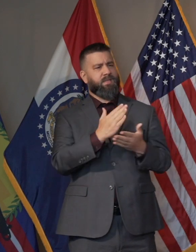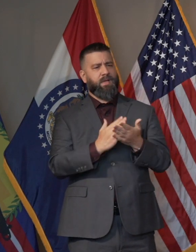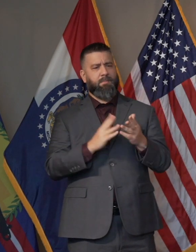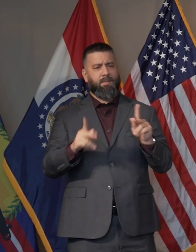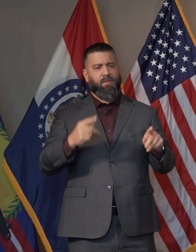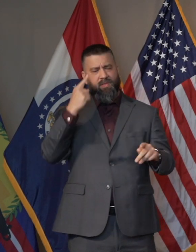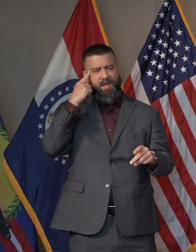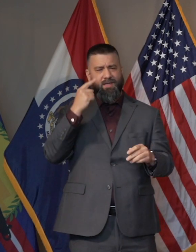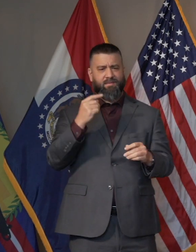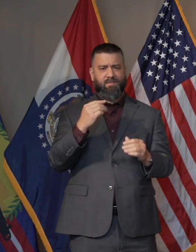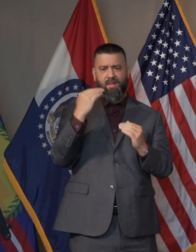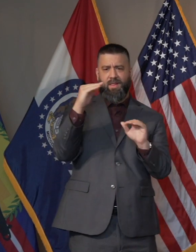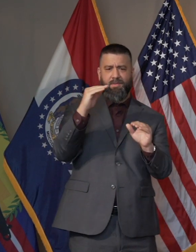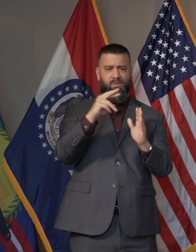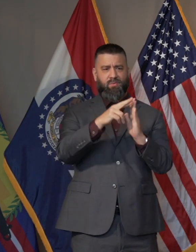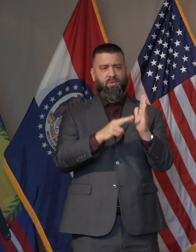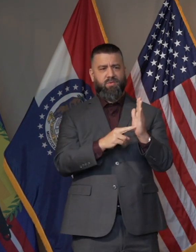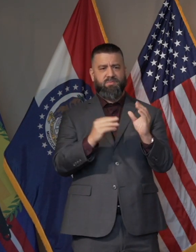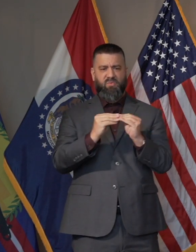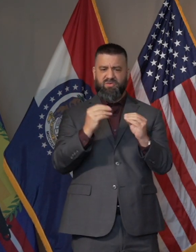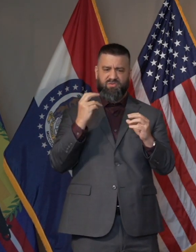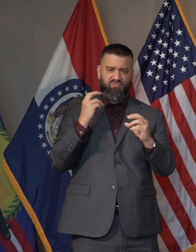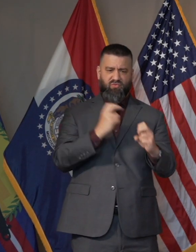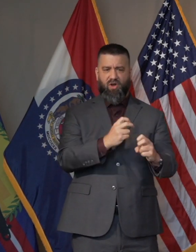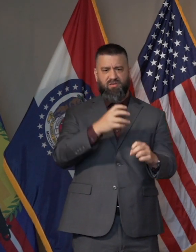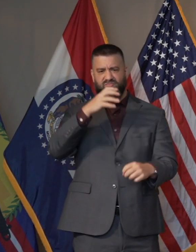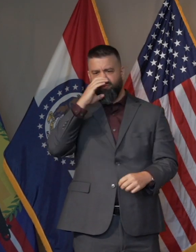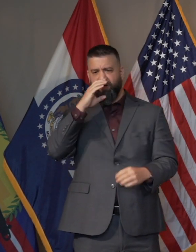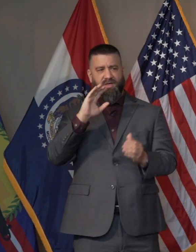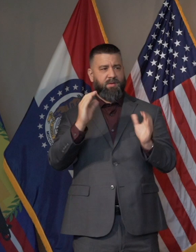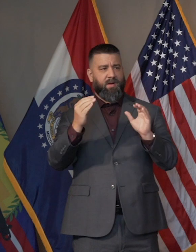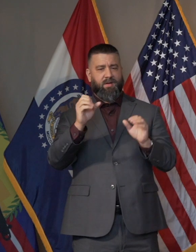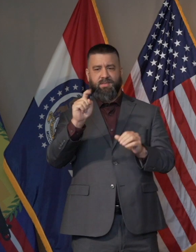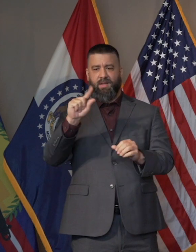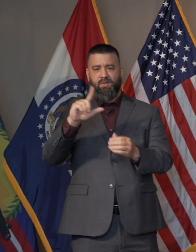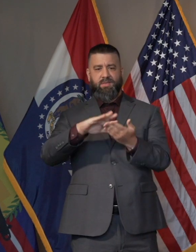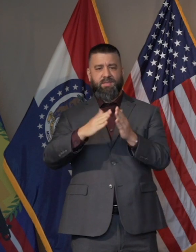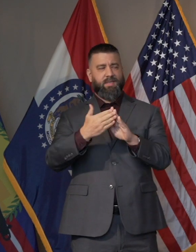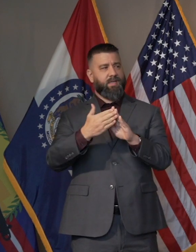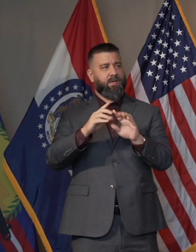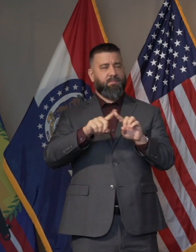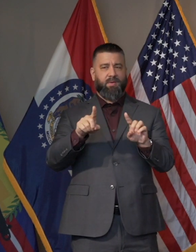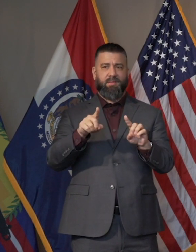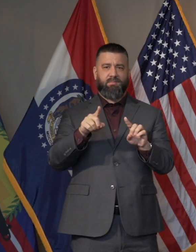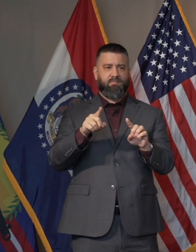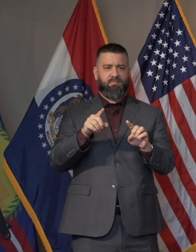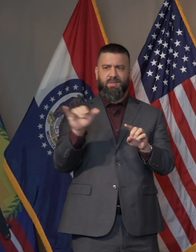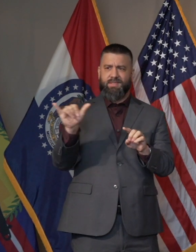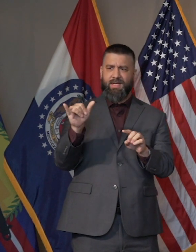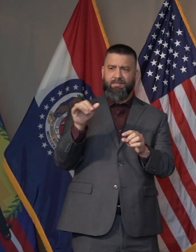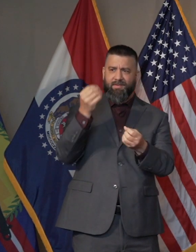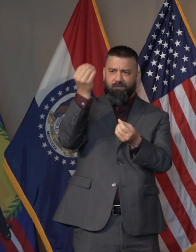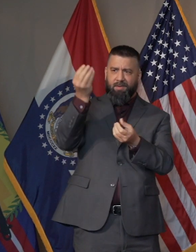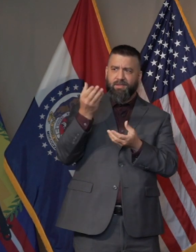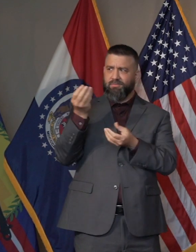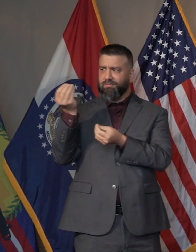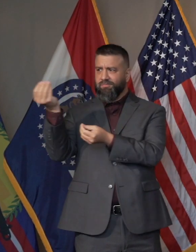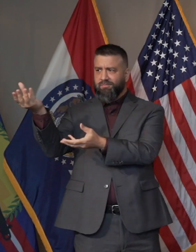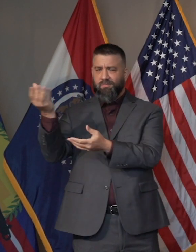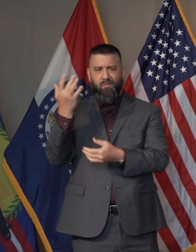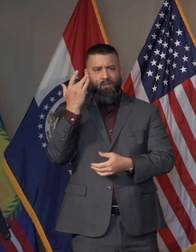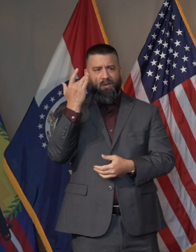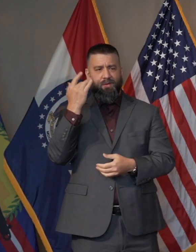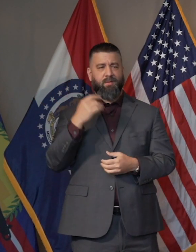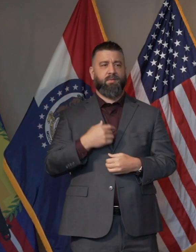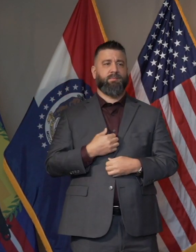in the county versus St. Louis City when, you know, we all are getting the same feedback from Dr. Alex Garza? The question